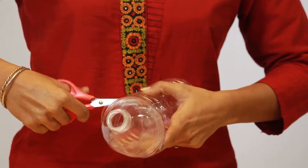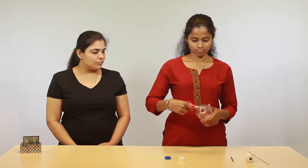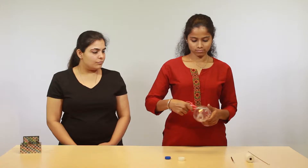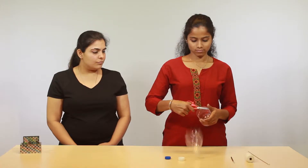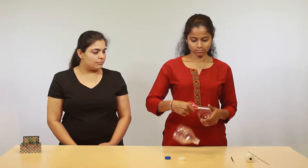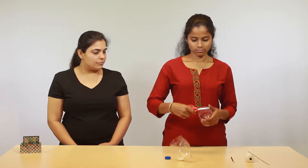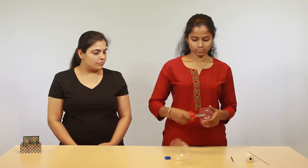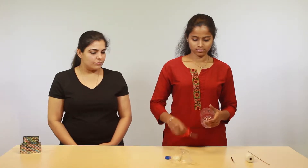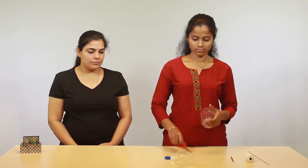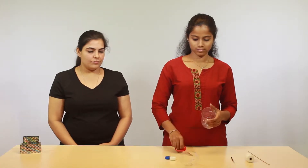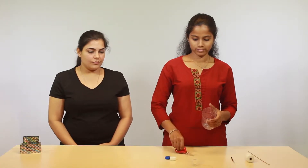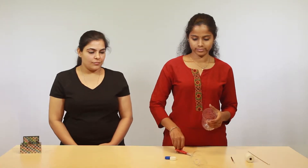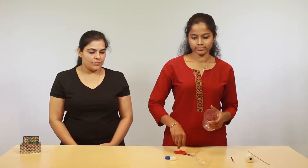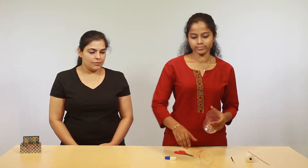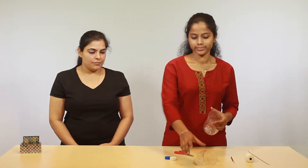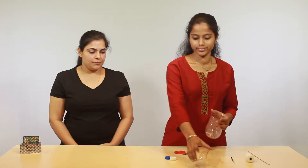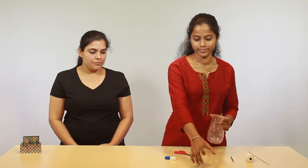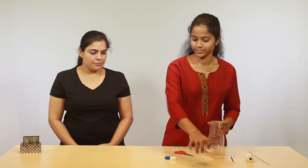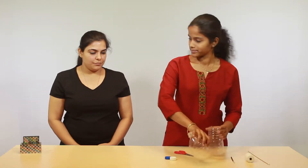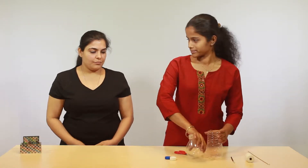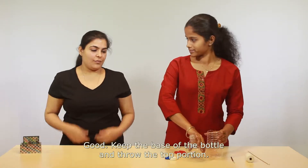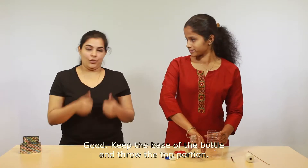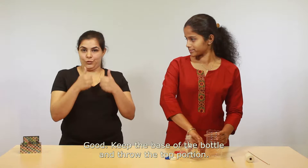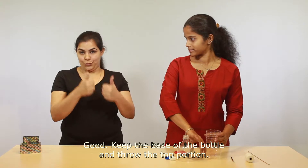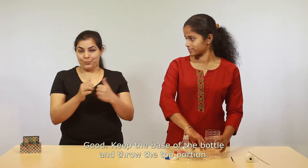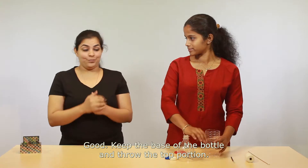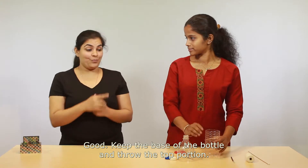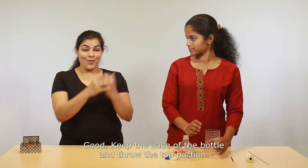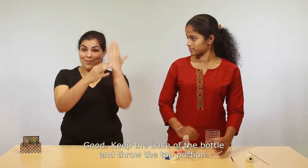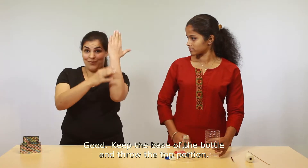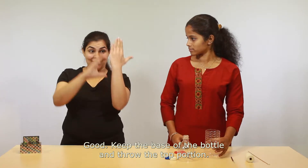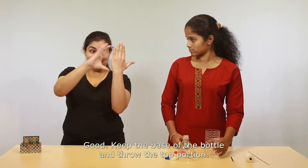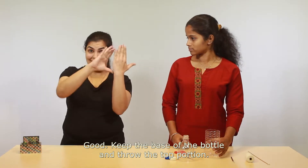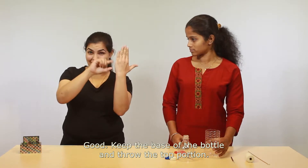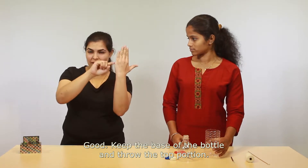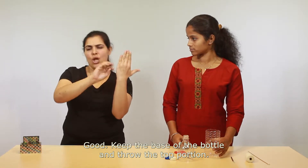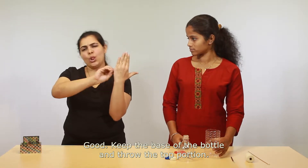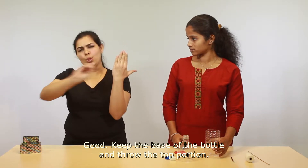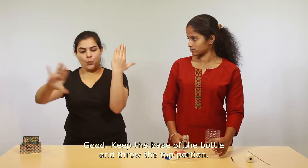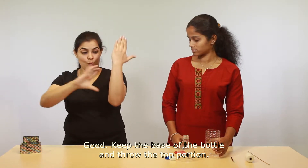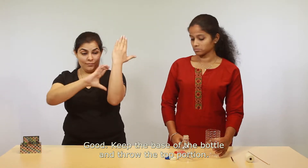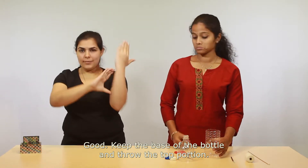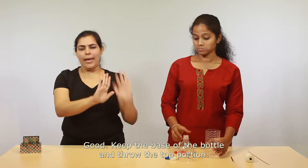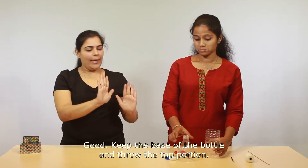there I've cut the top portion of the bottle good keep the base of the bottle and throw the top portion right